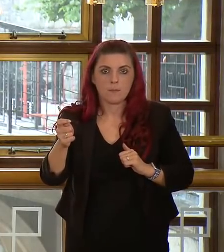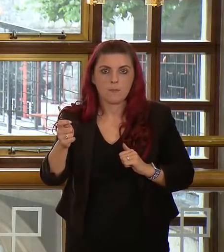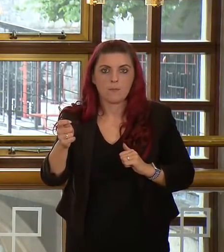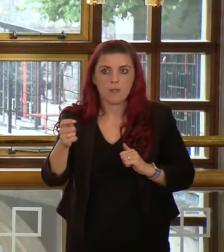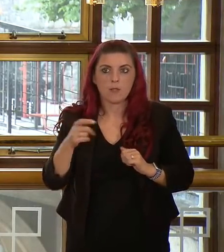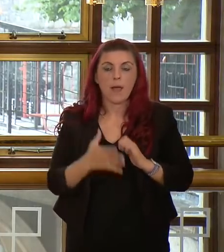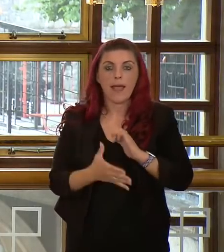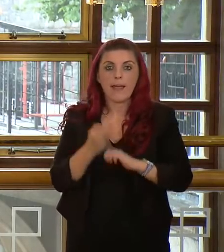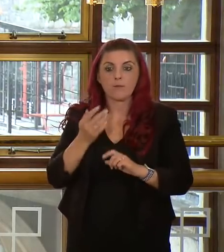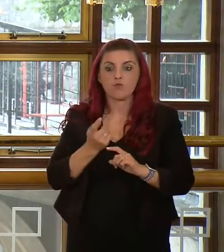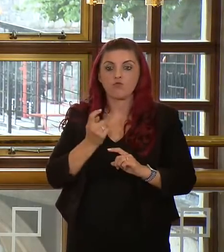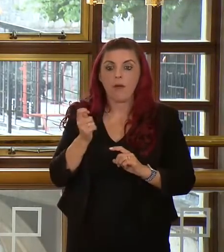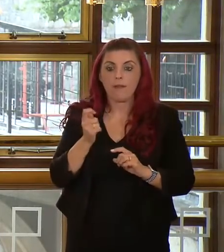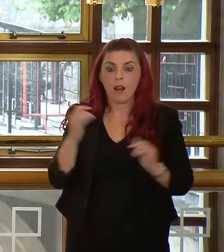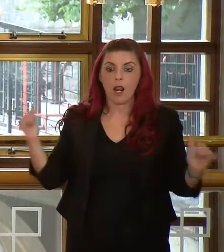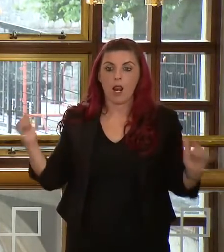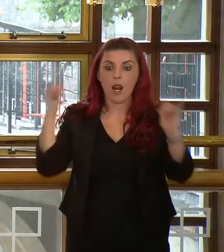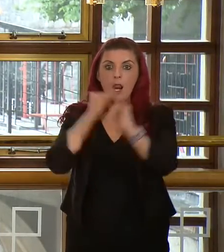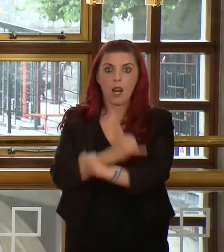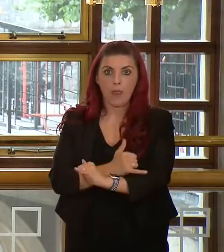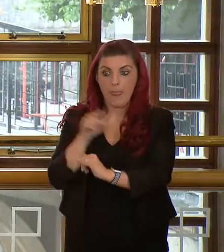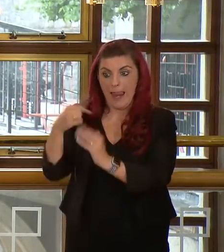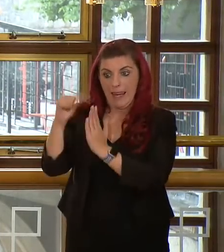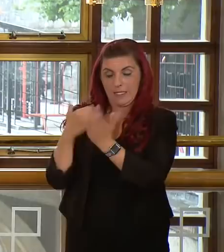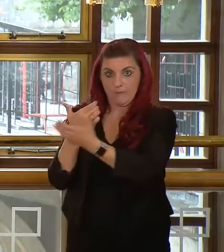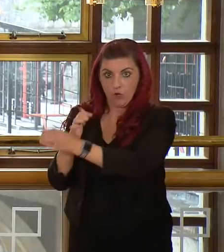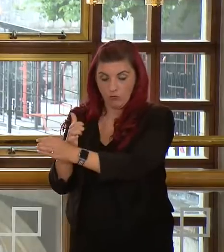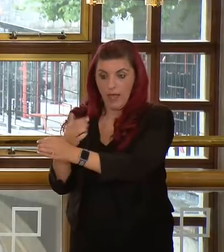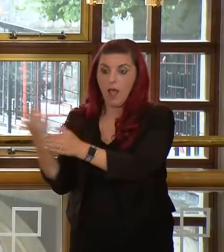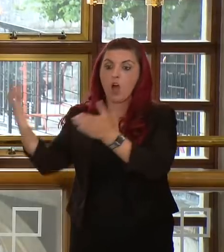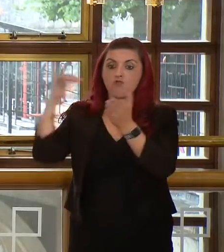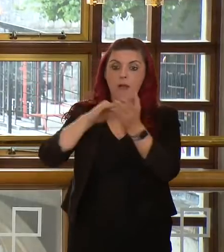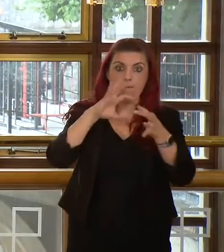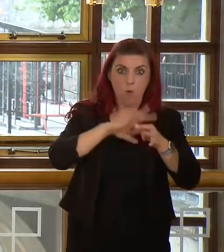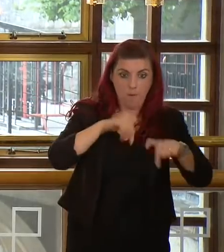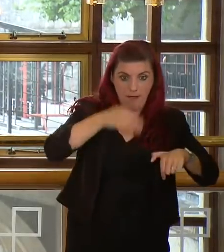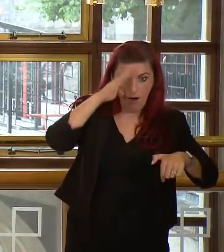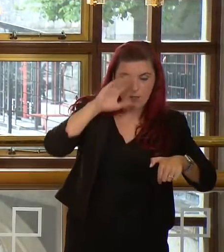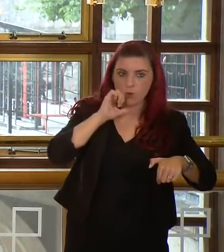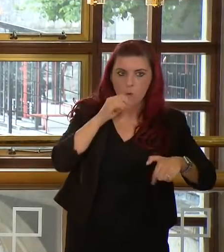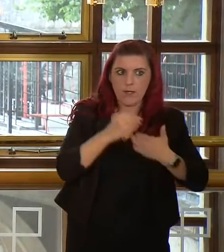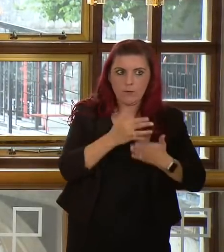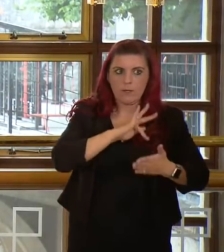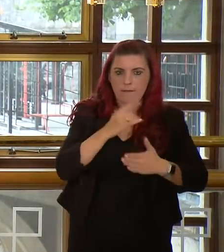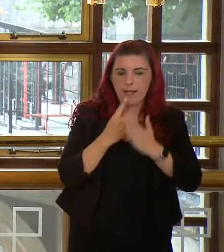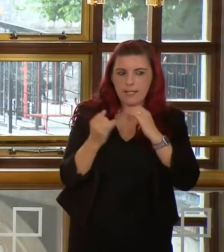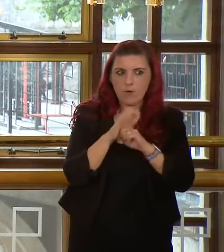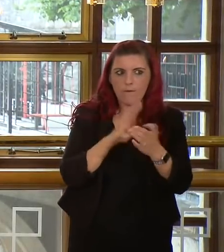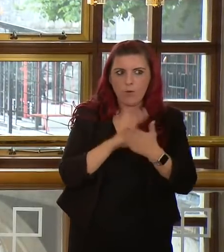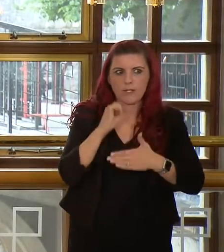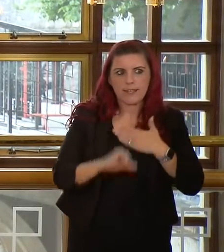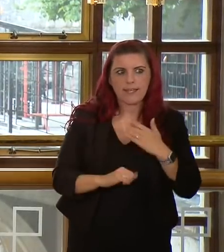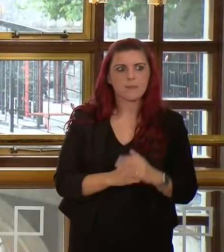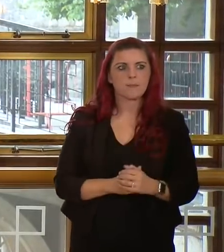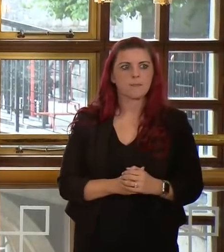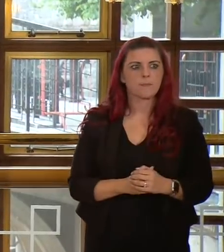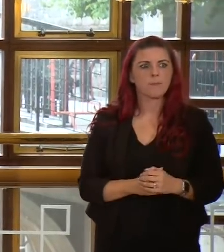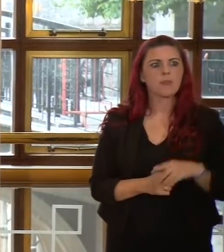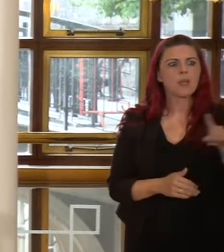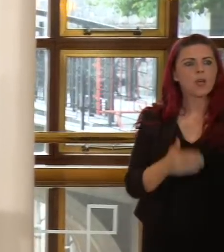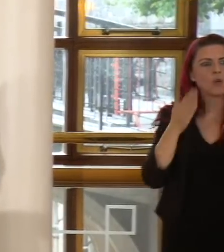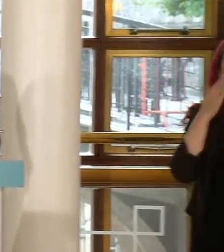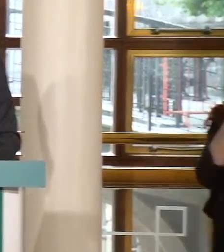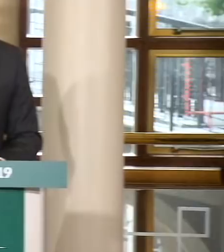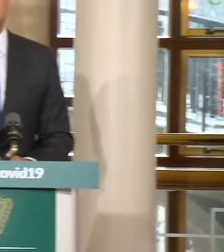If you travel between Ireland and those countries, the 14-day quarantine period will no longer apply. Dr. Hoolan, in your statement this evening,